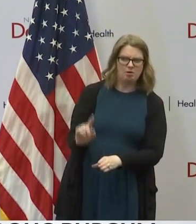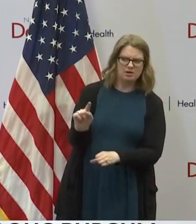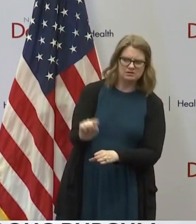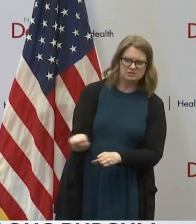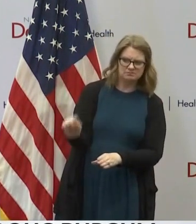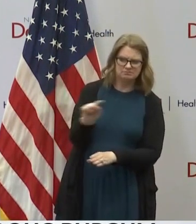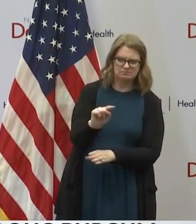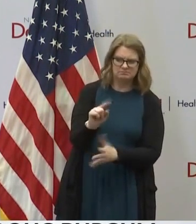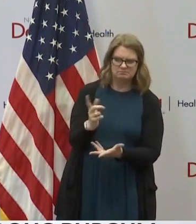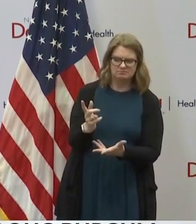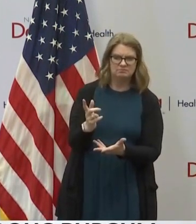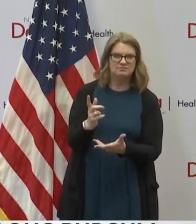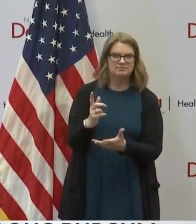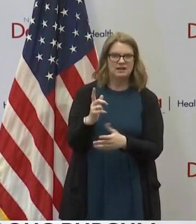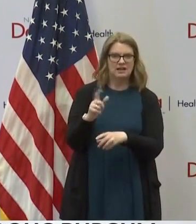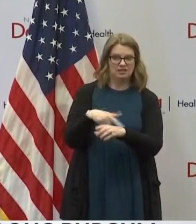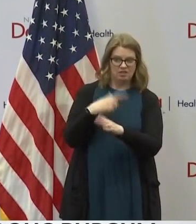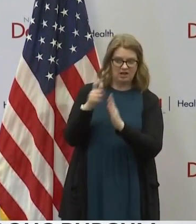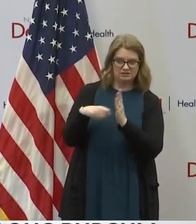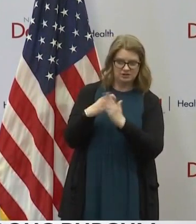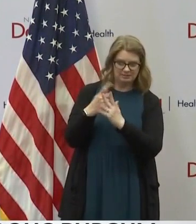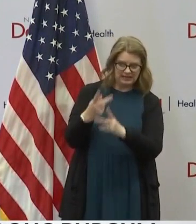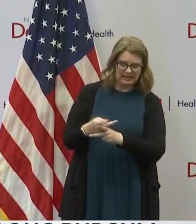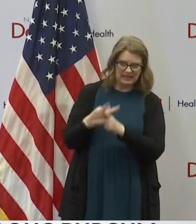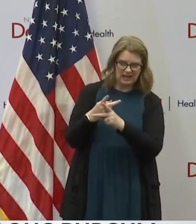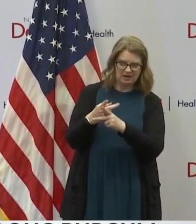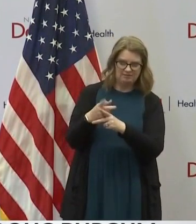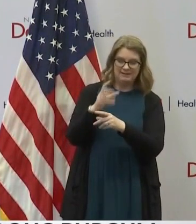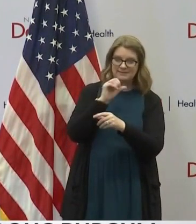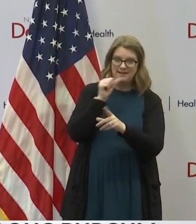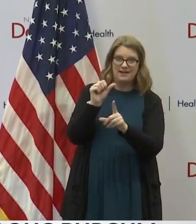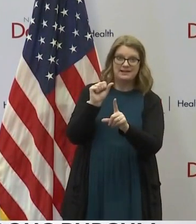work in that long-term facility are not exposed